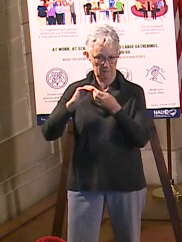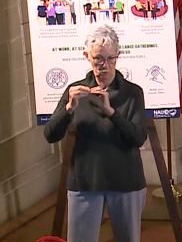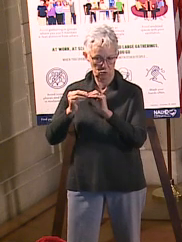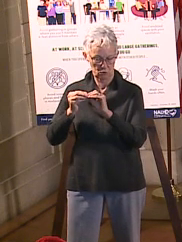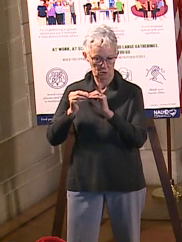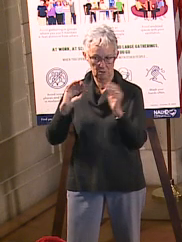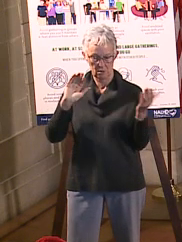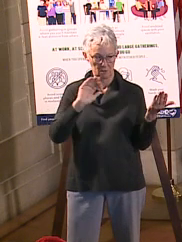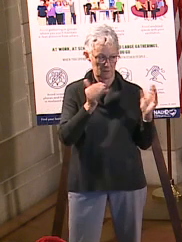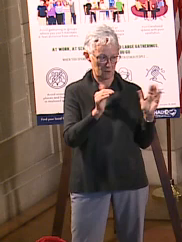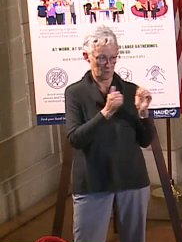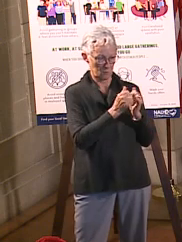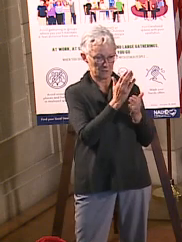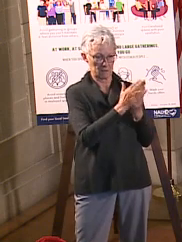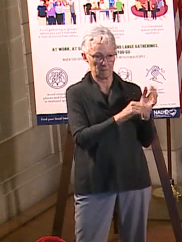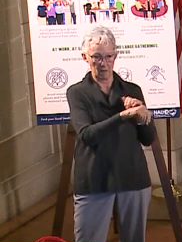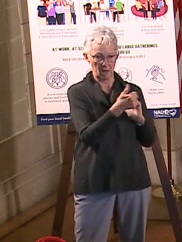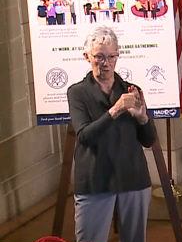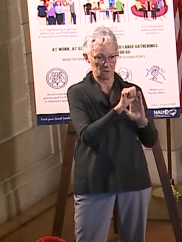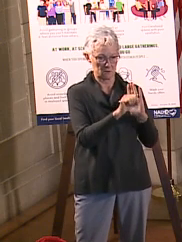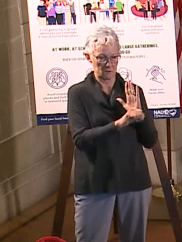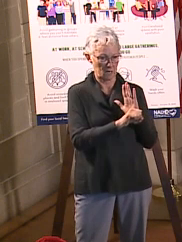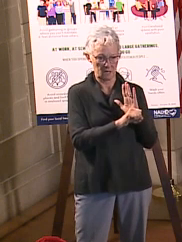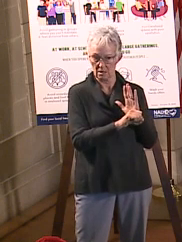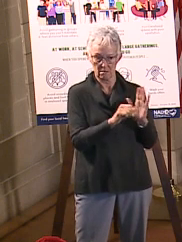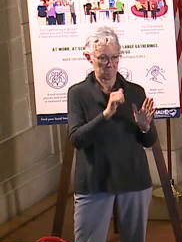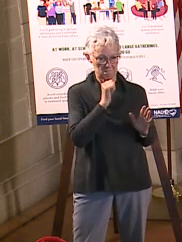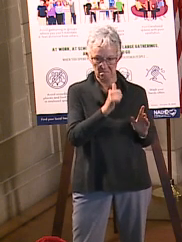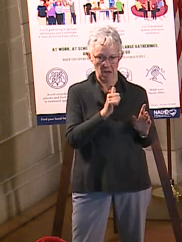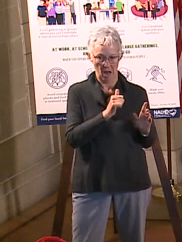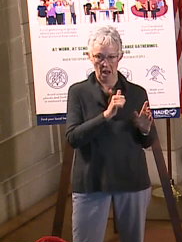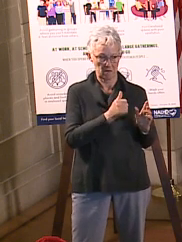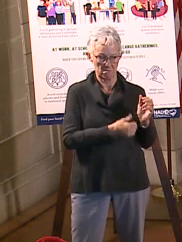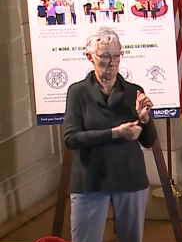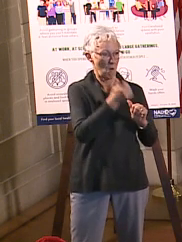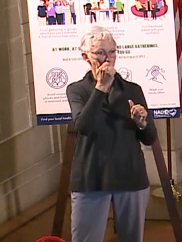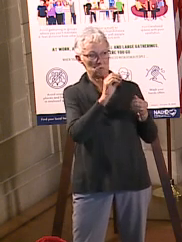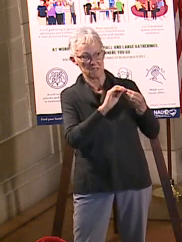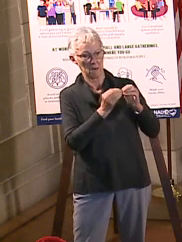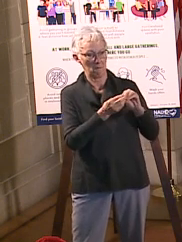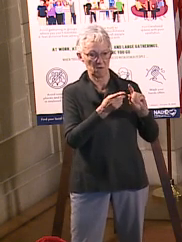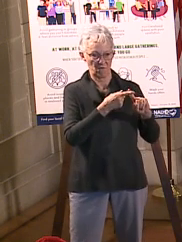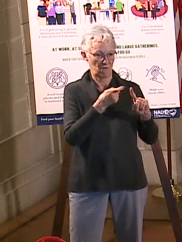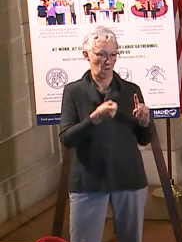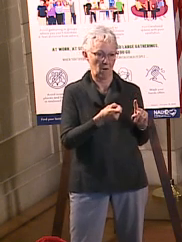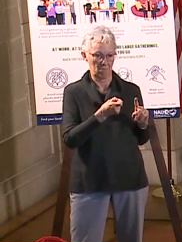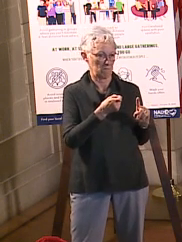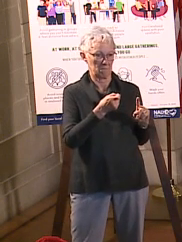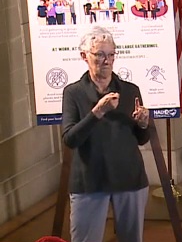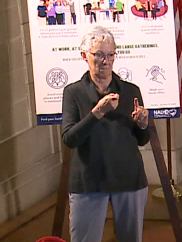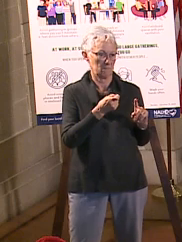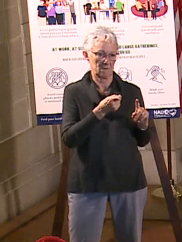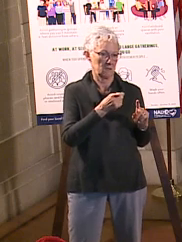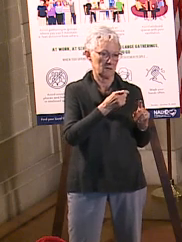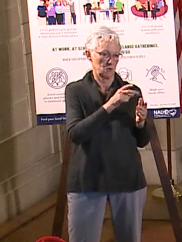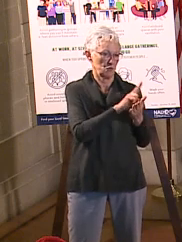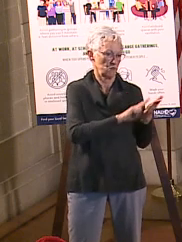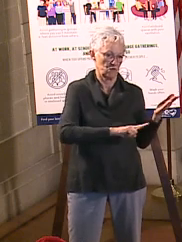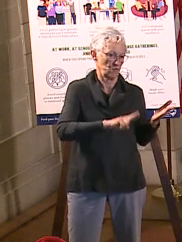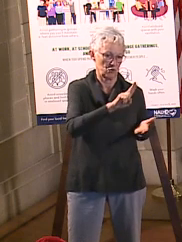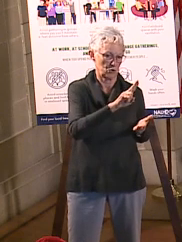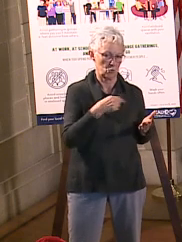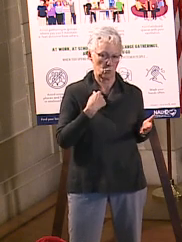did not come from our college and university campuses. We were well less than 1/4 of any infection rate, even as